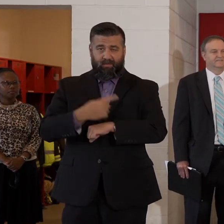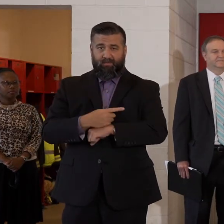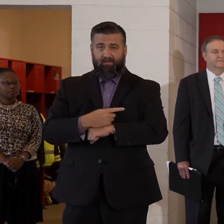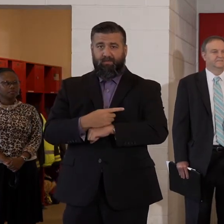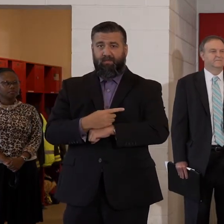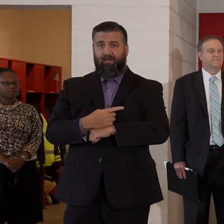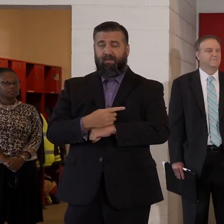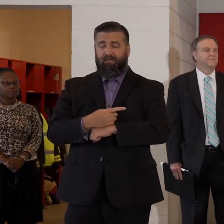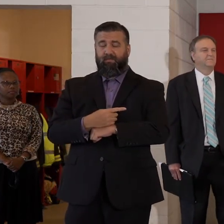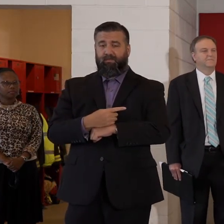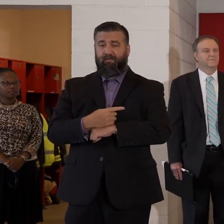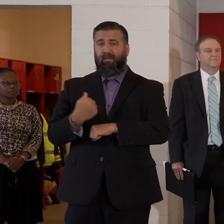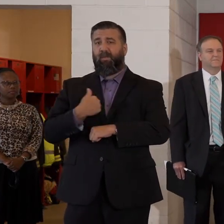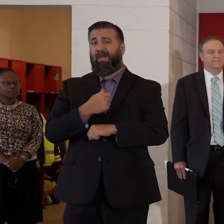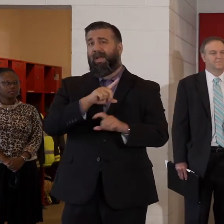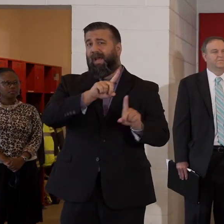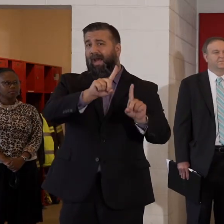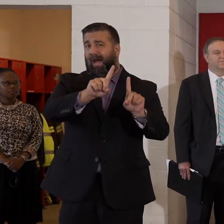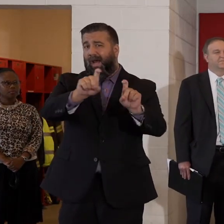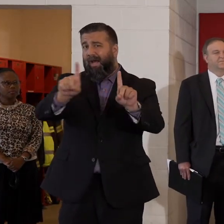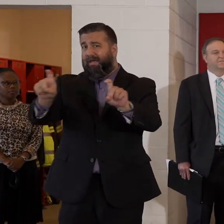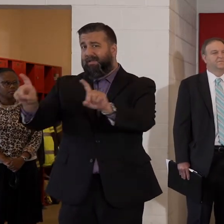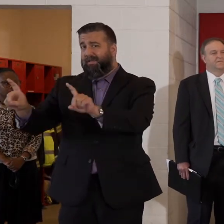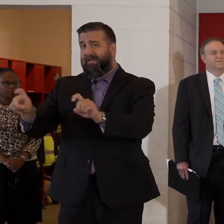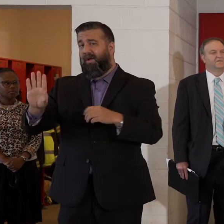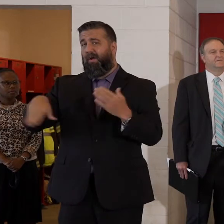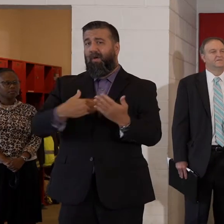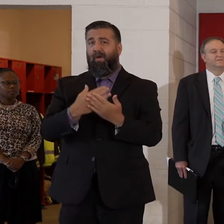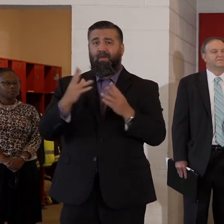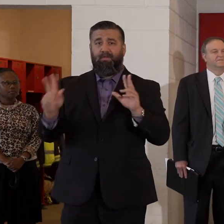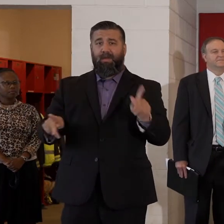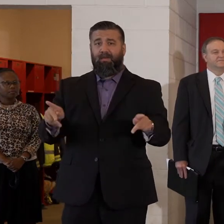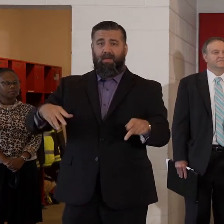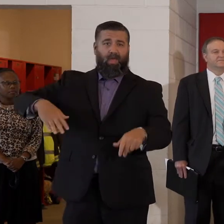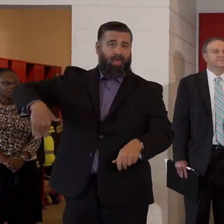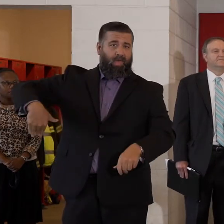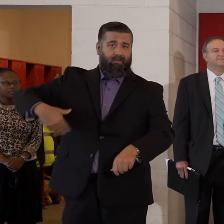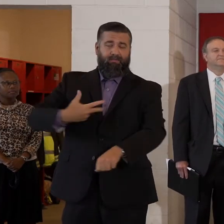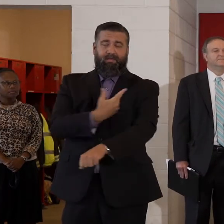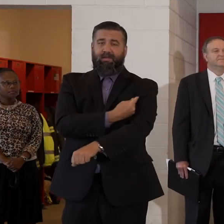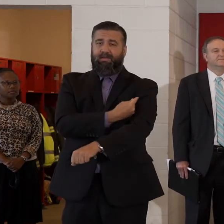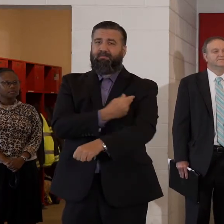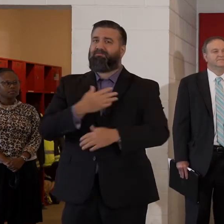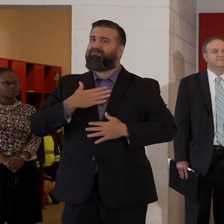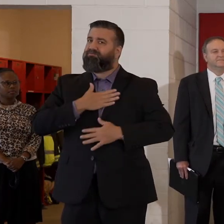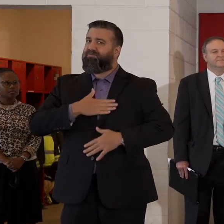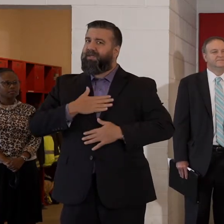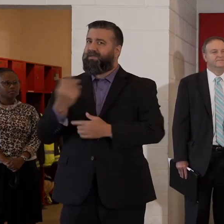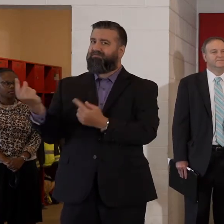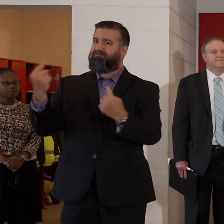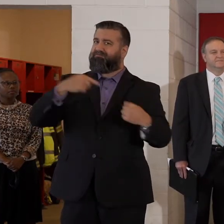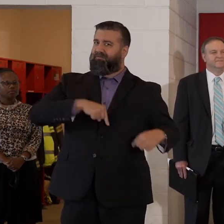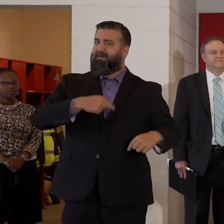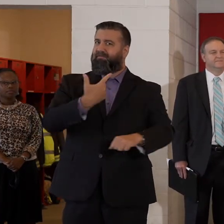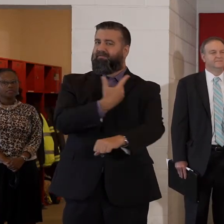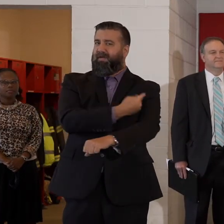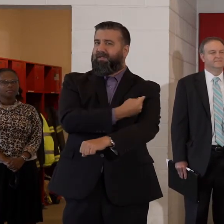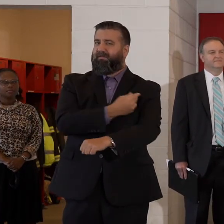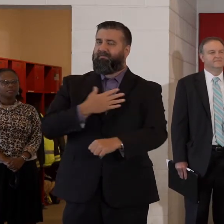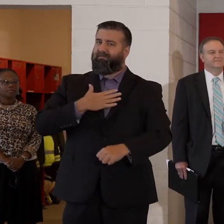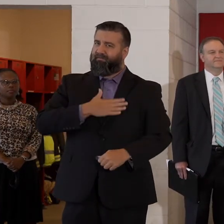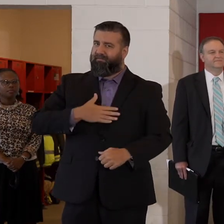are asking that all of the residents who are not vaccinated, please come out this morning and